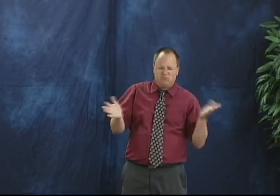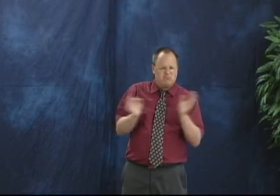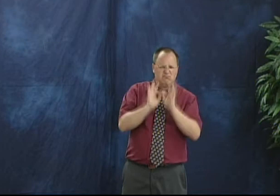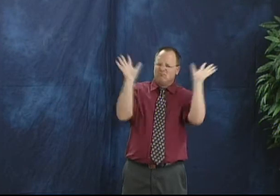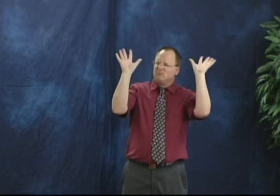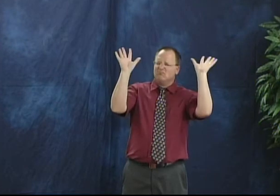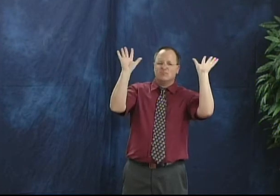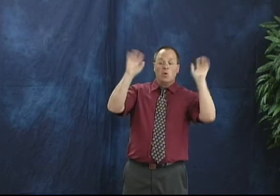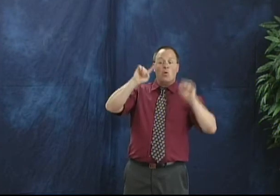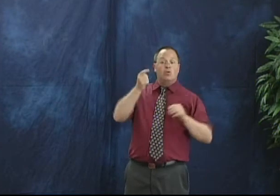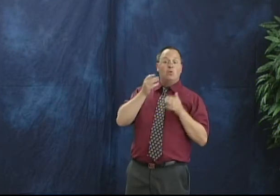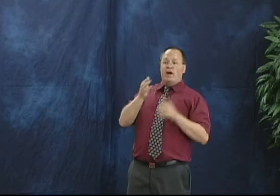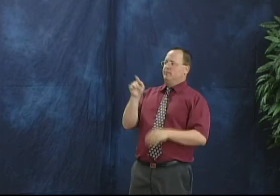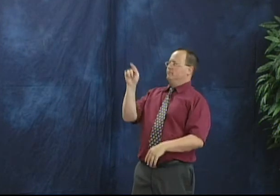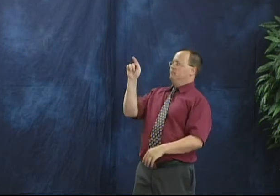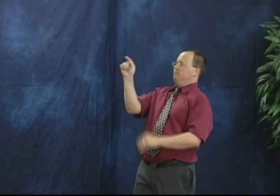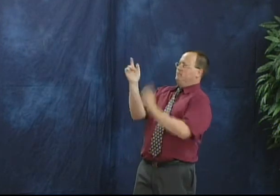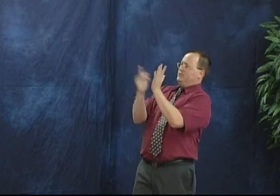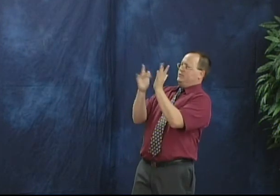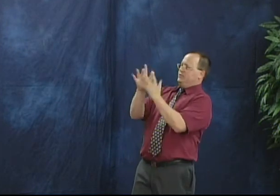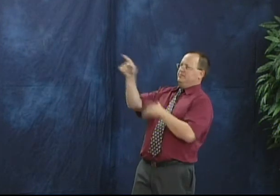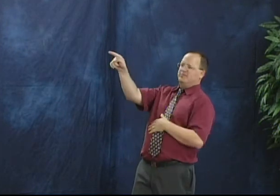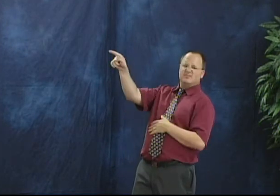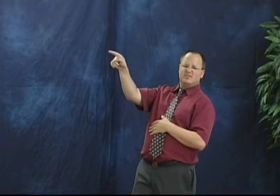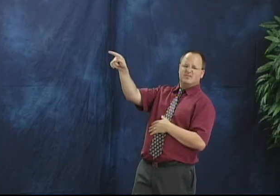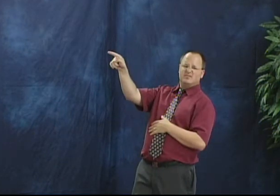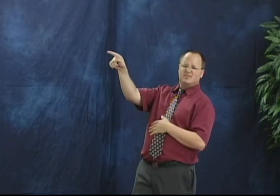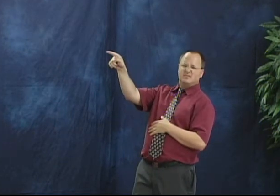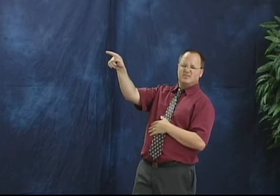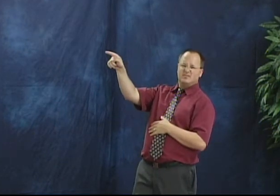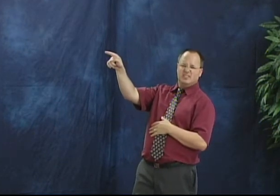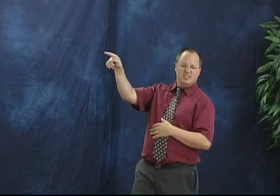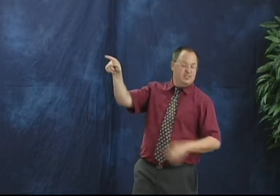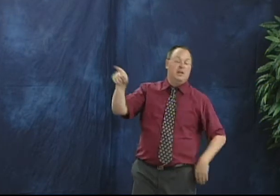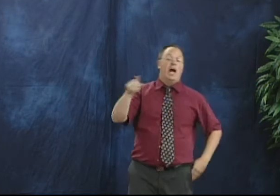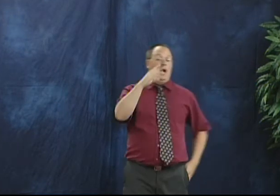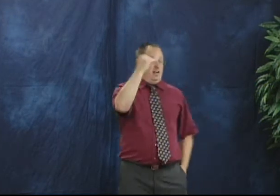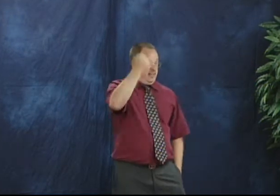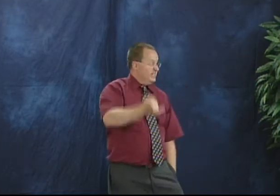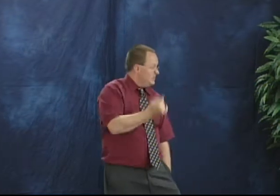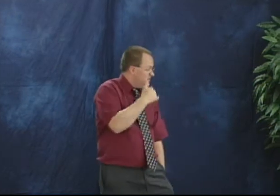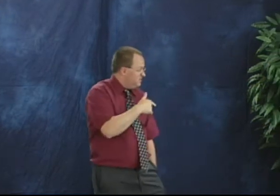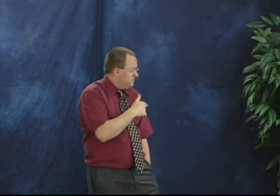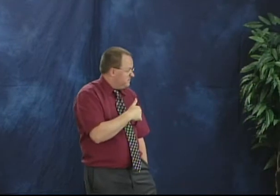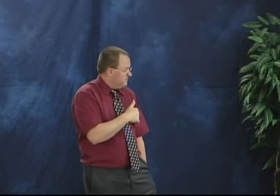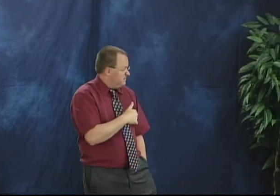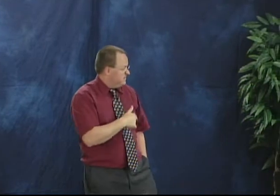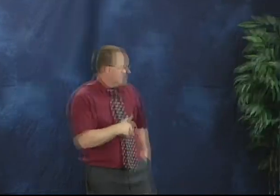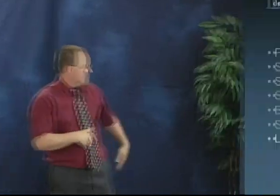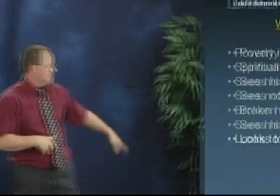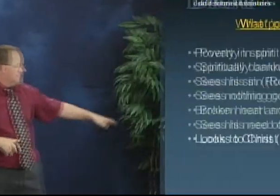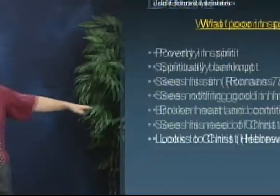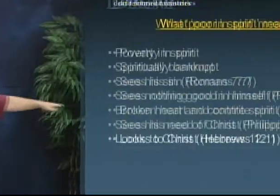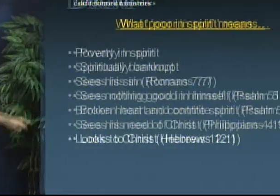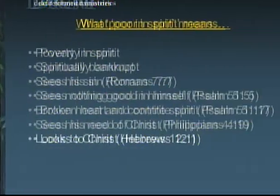A person who is poor in spirit recognizes that there is nothing they can do to clean themselves up before God.